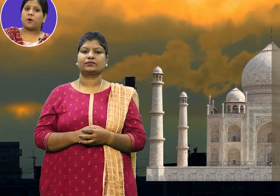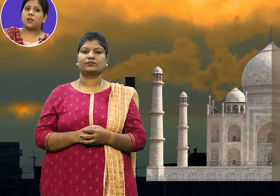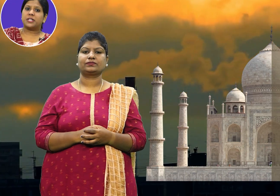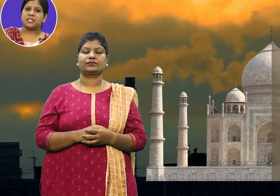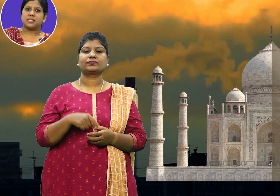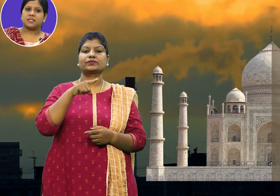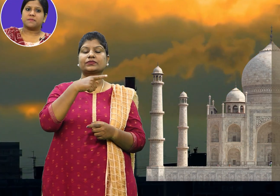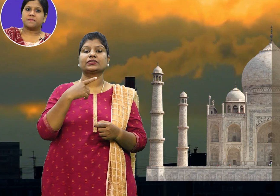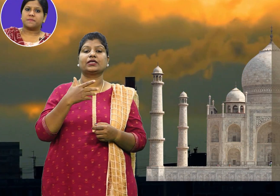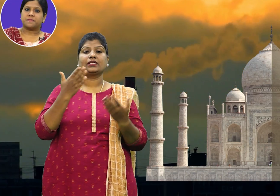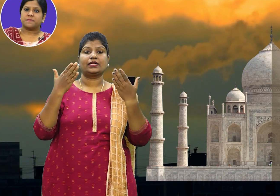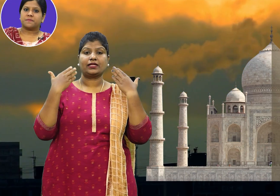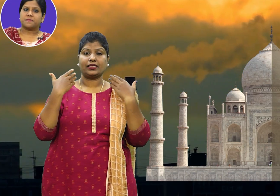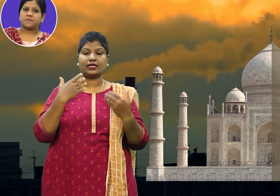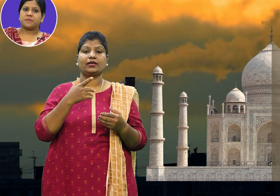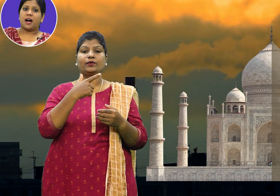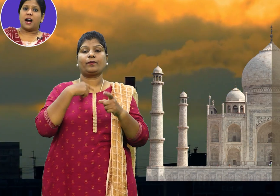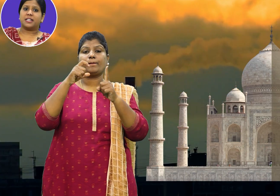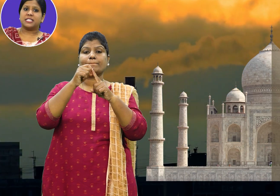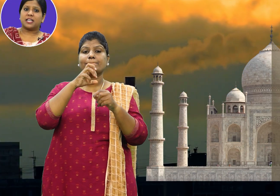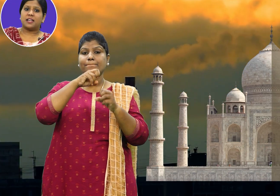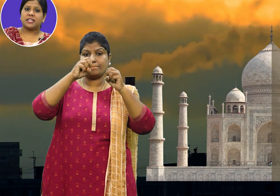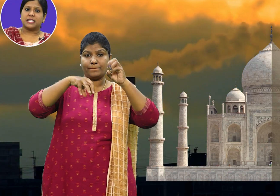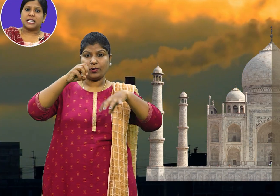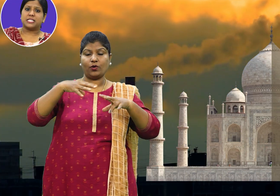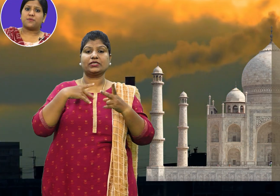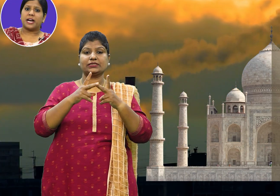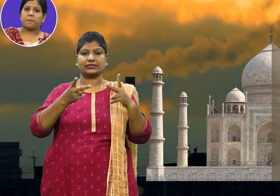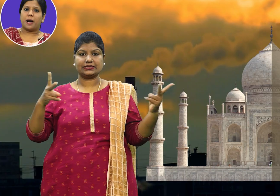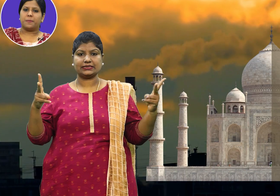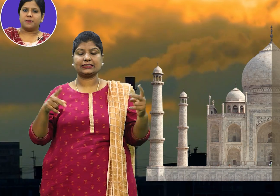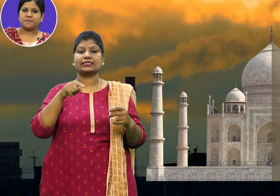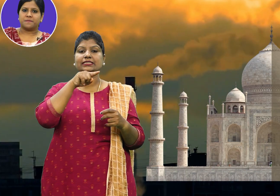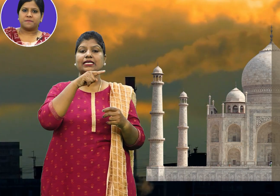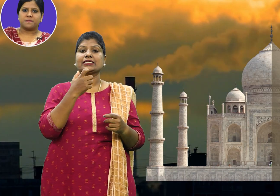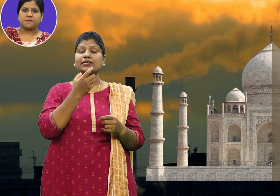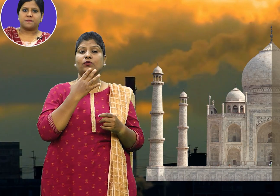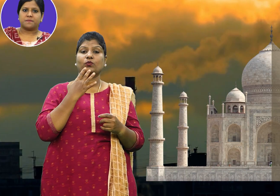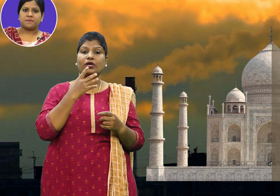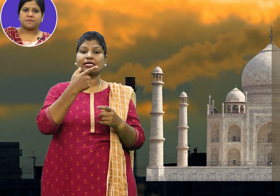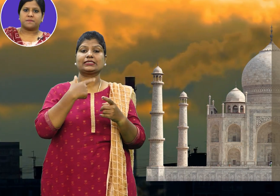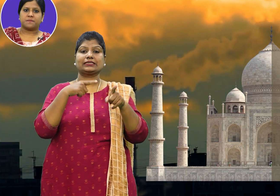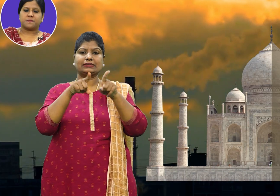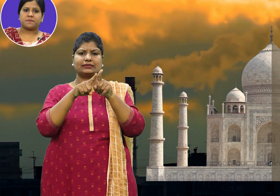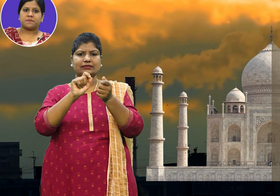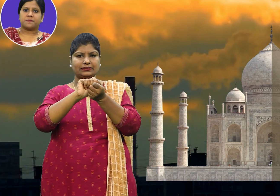air pollutants are discoloring its white marble.